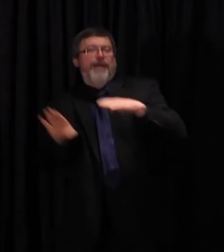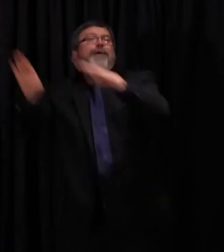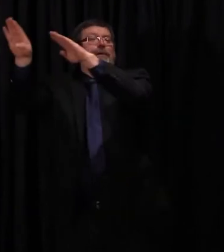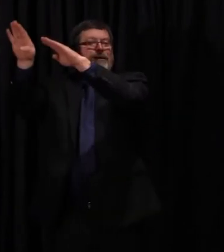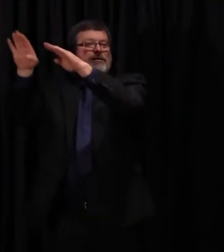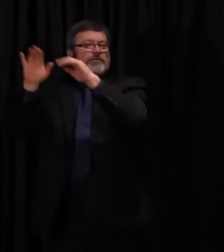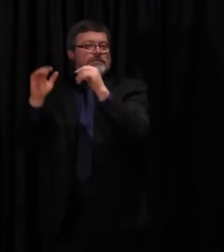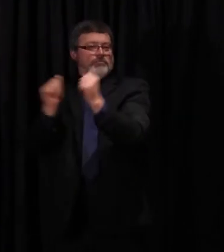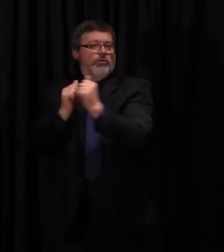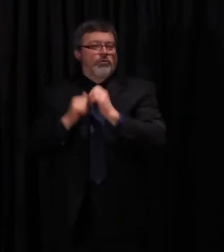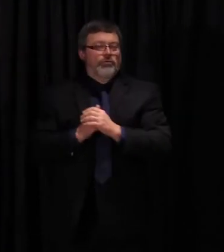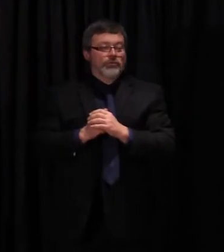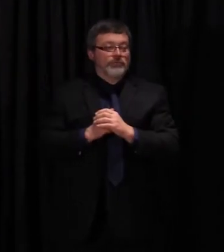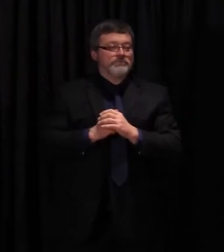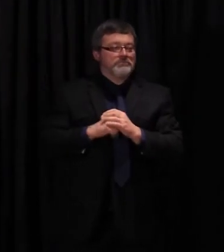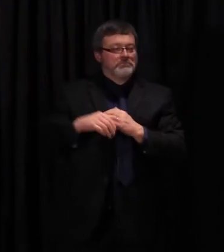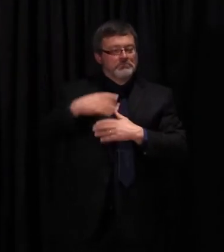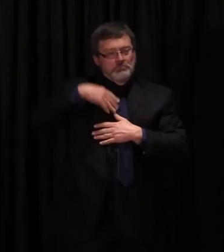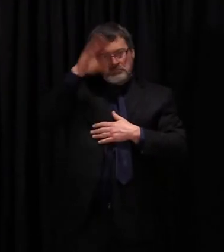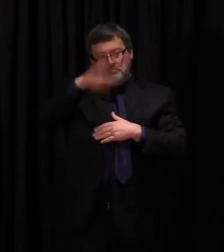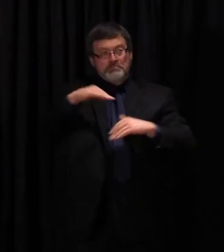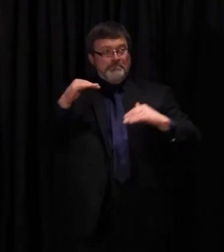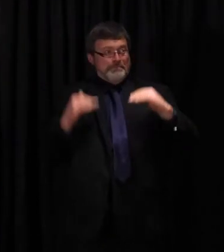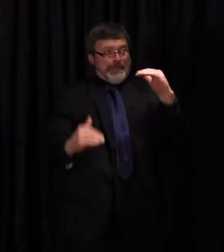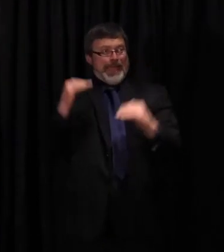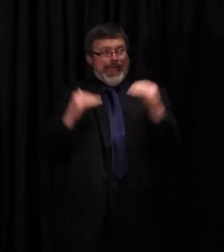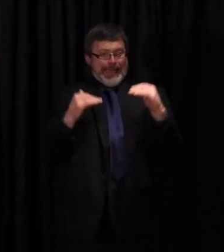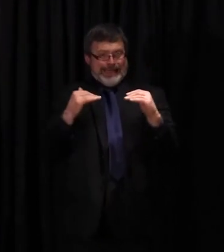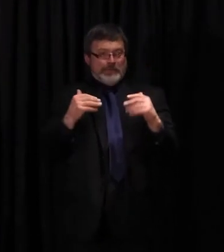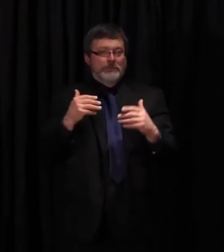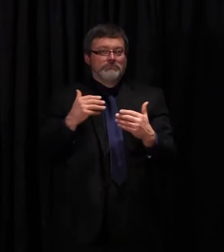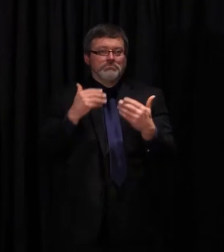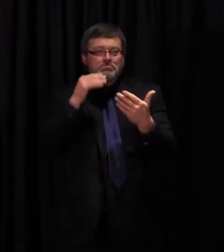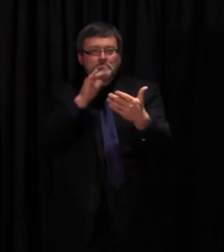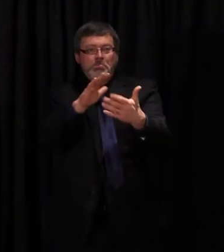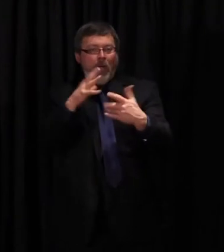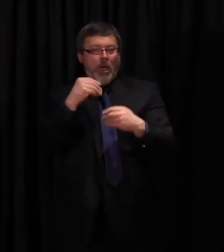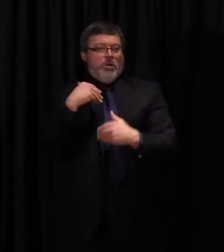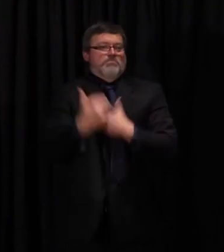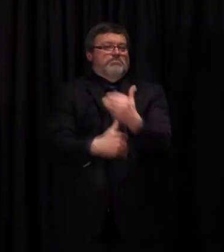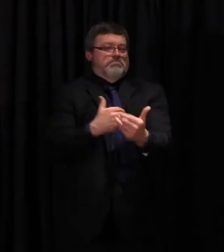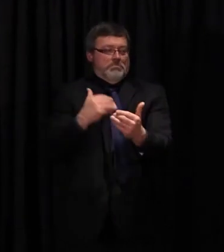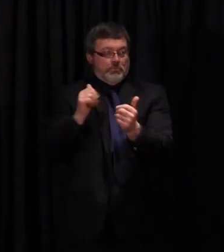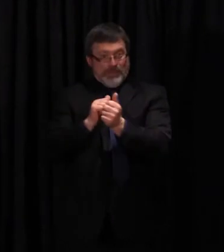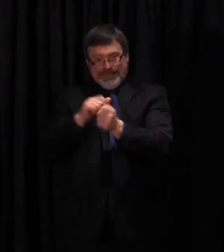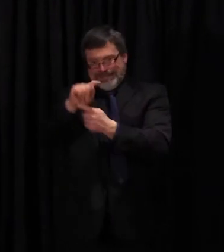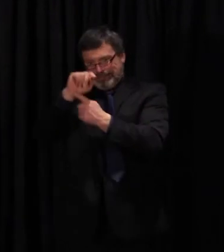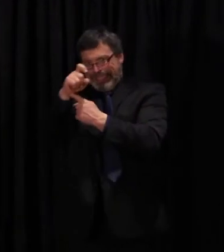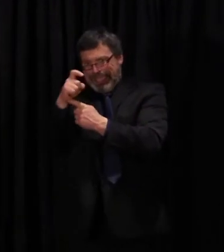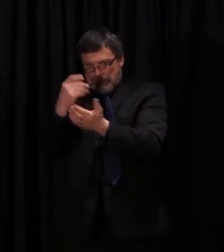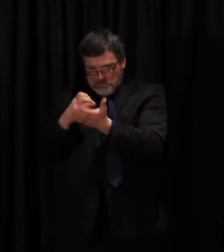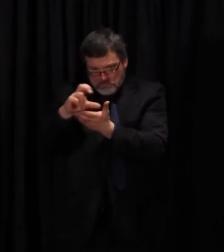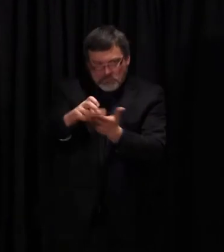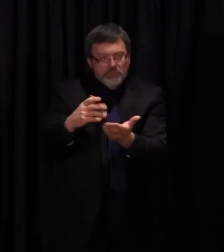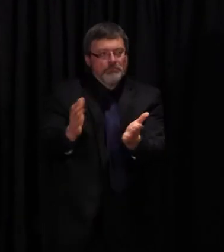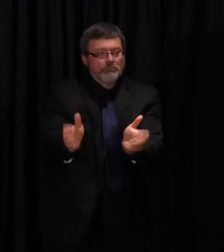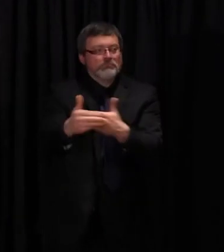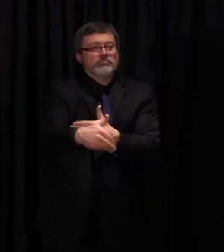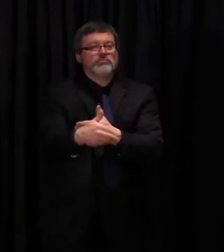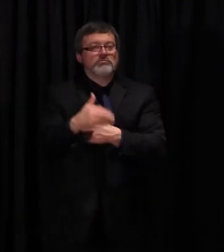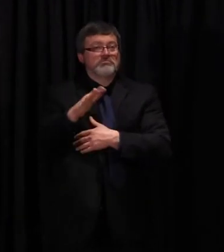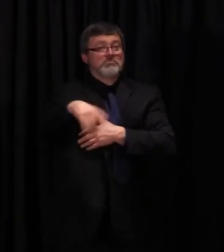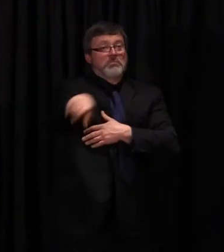So I'll put forward a balanced and progressive tax relief package with a focus on those who need it,